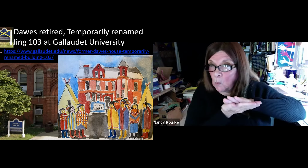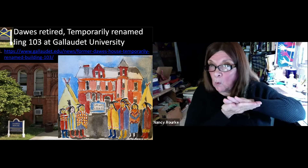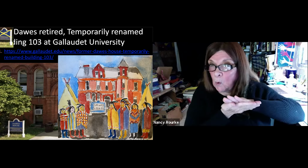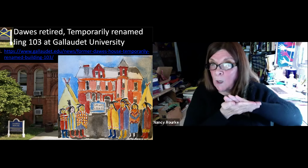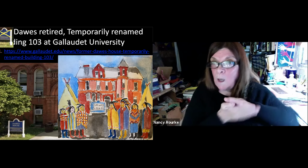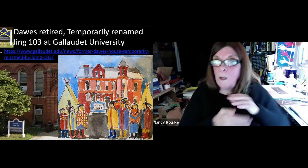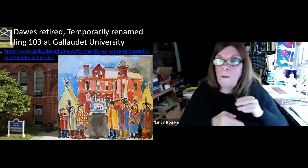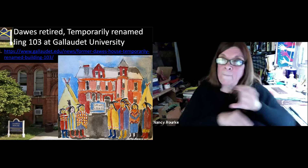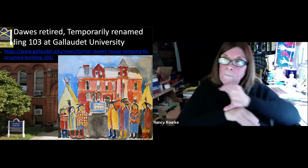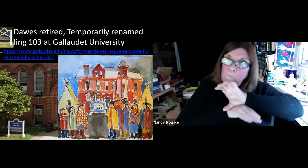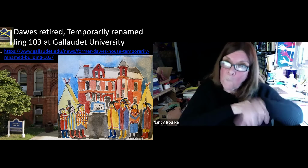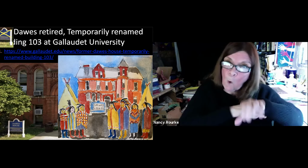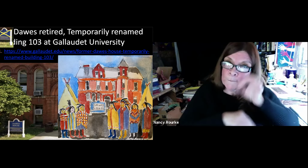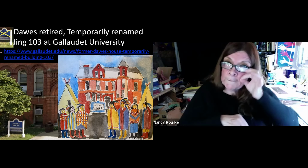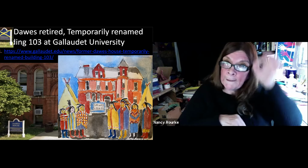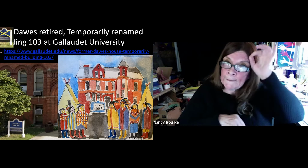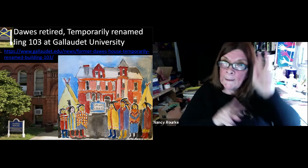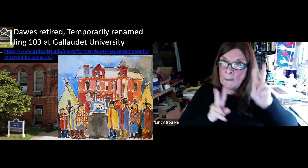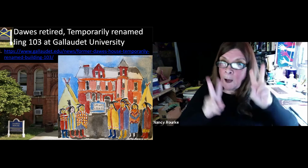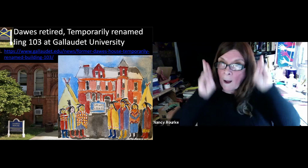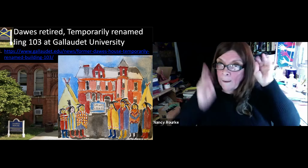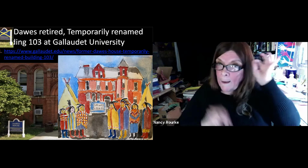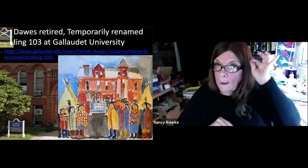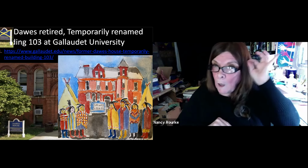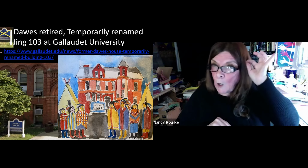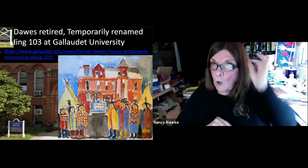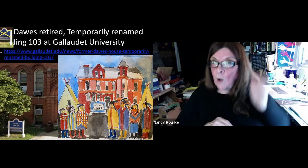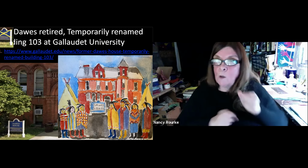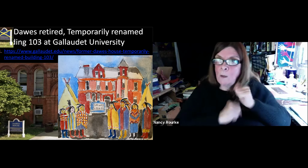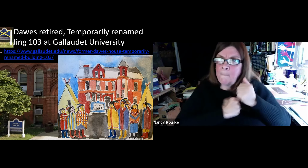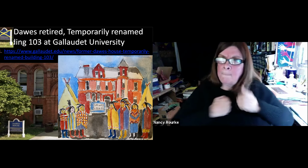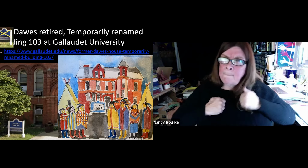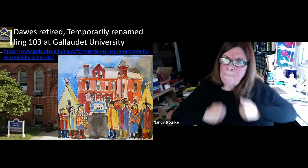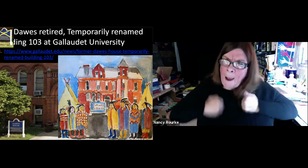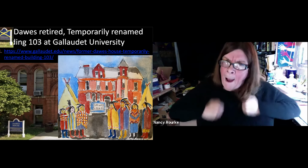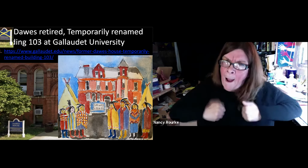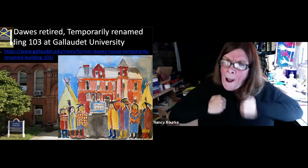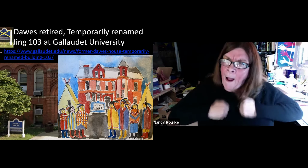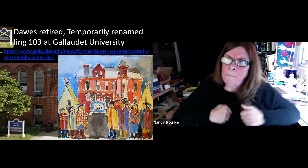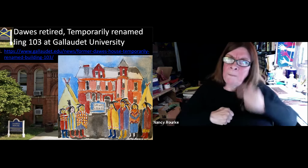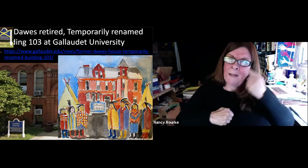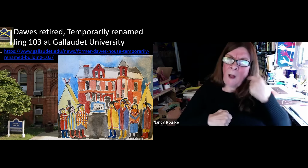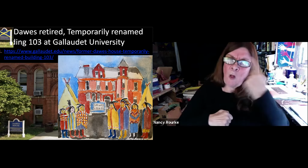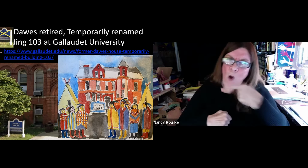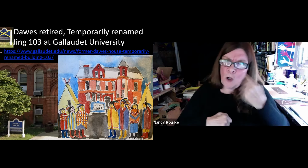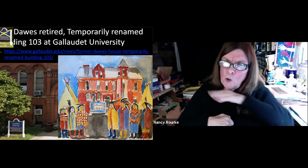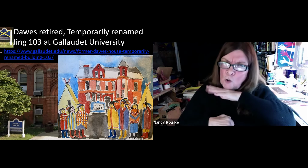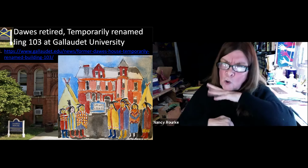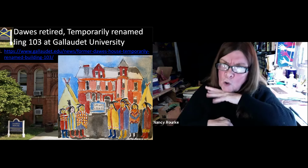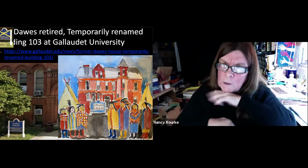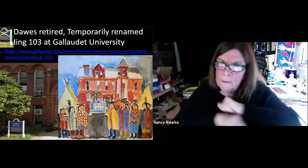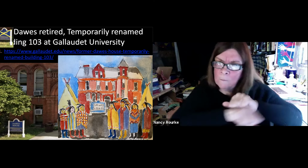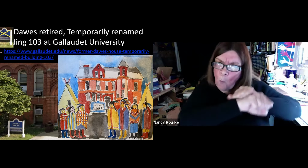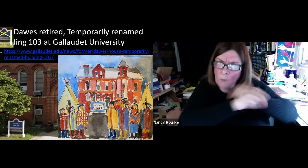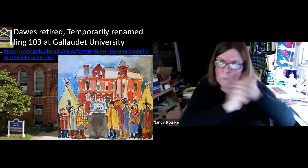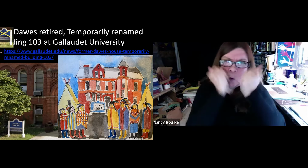Because my tribe at the Indian school were also forced to have to